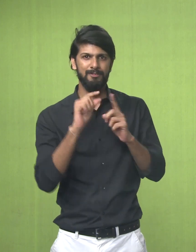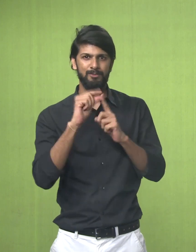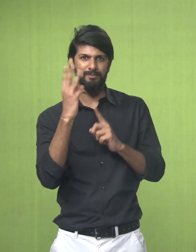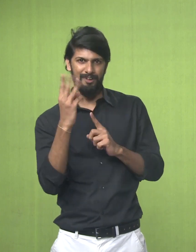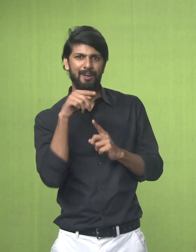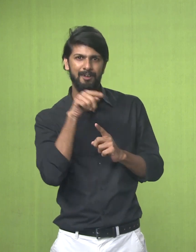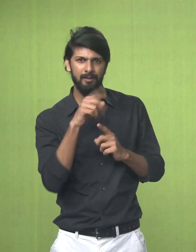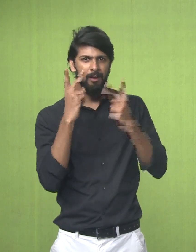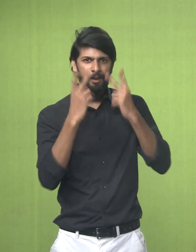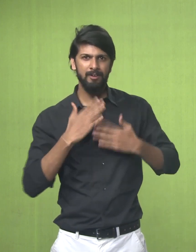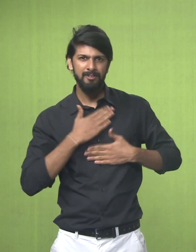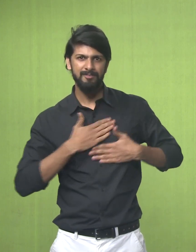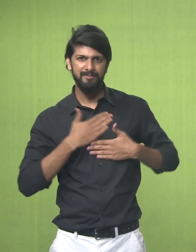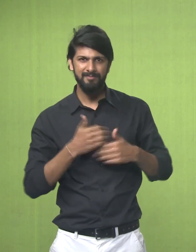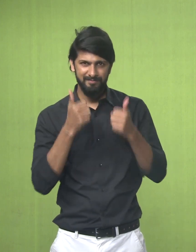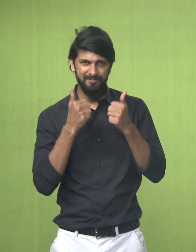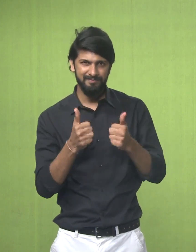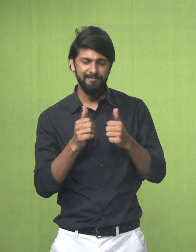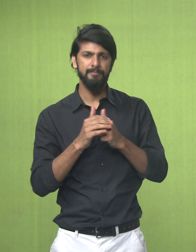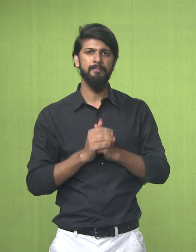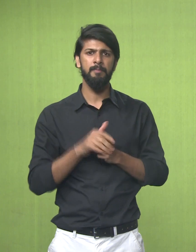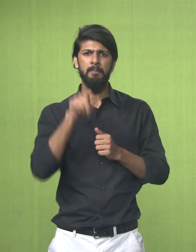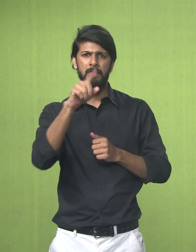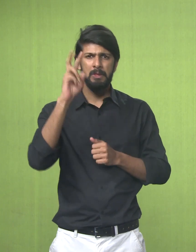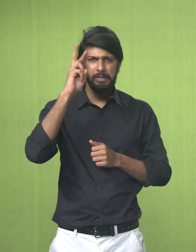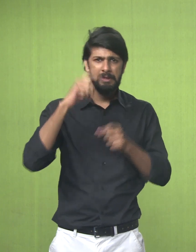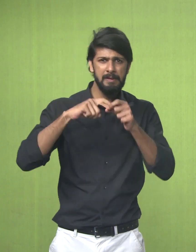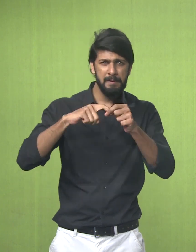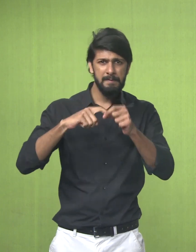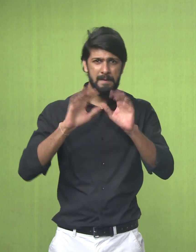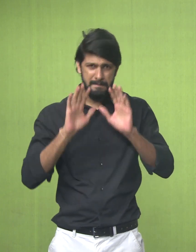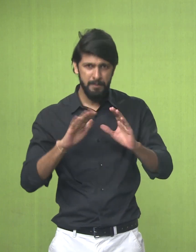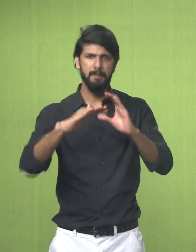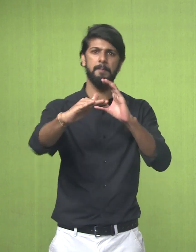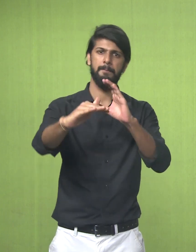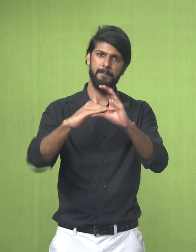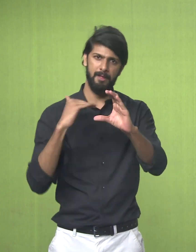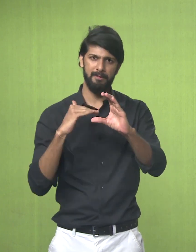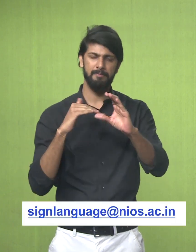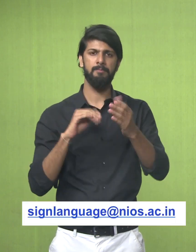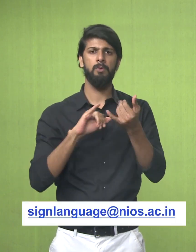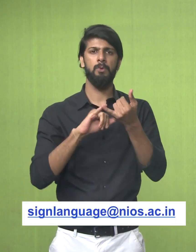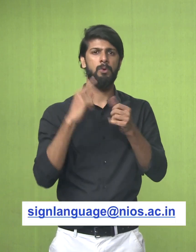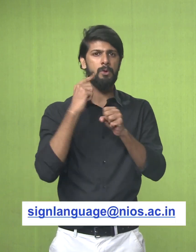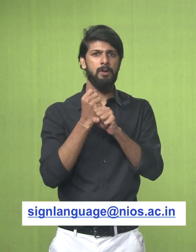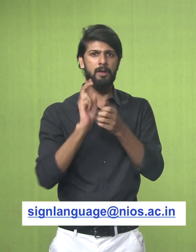I hope you enjoyed watching part 3 of the lesson. If you have any queries, you can email us at